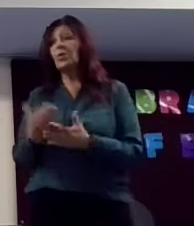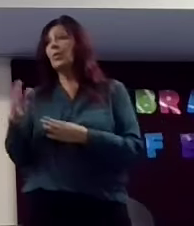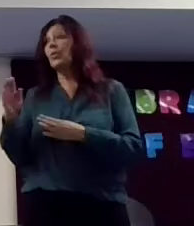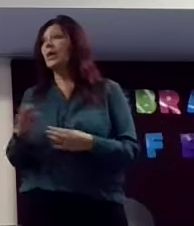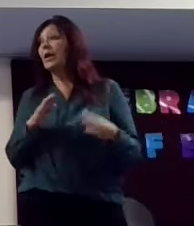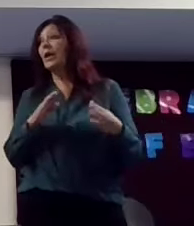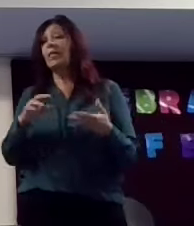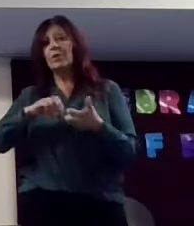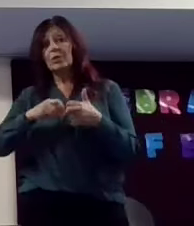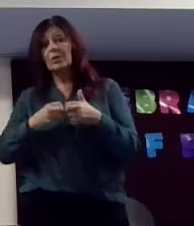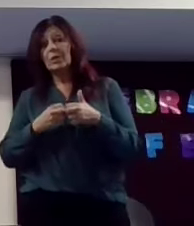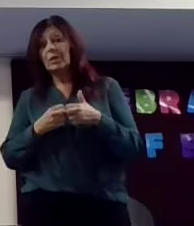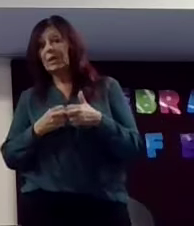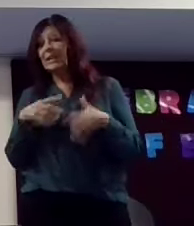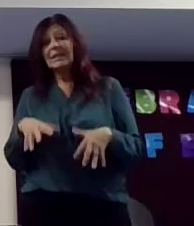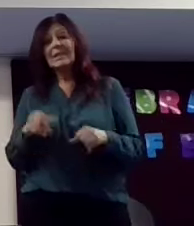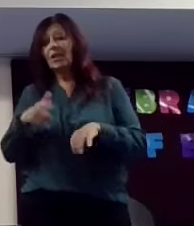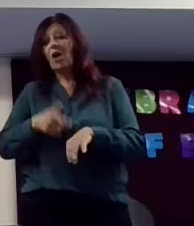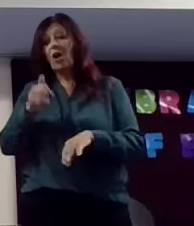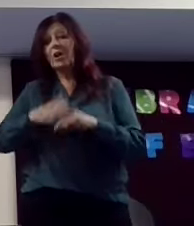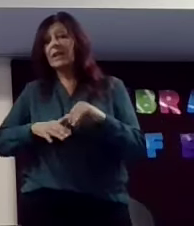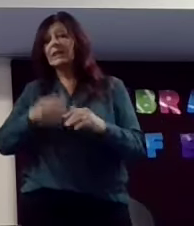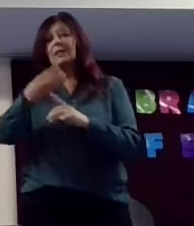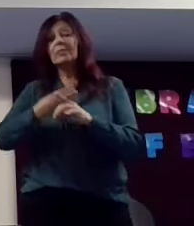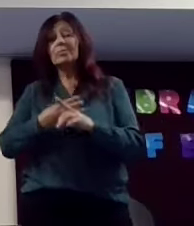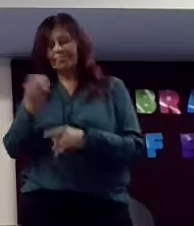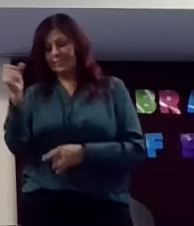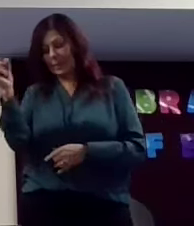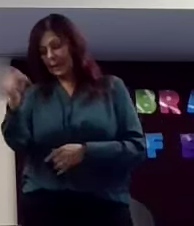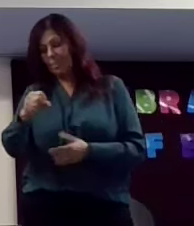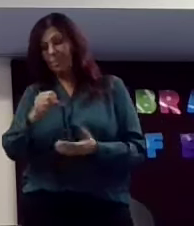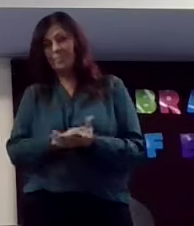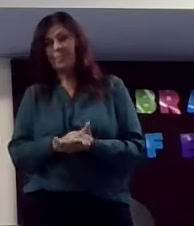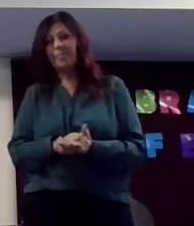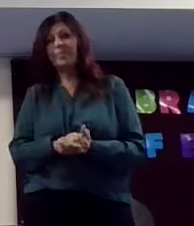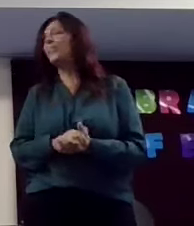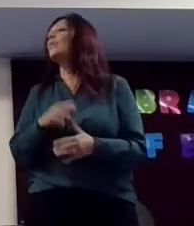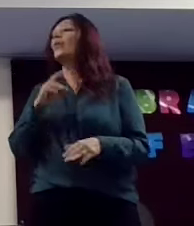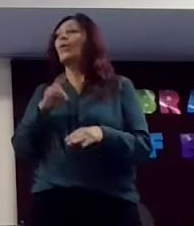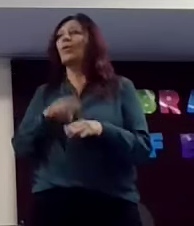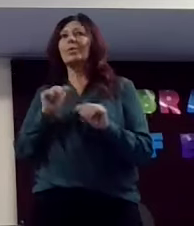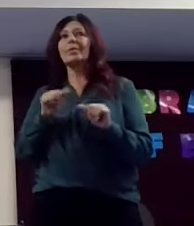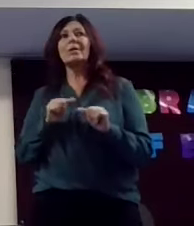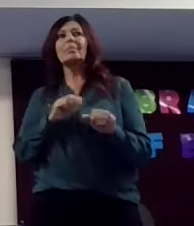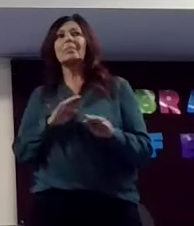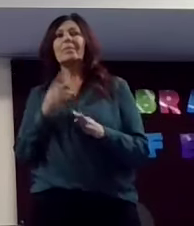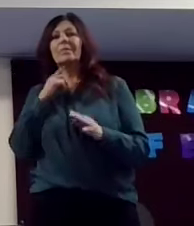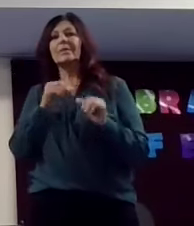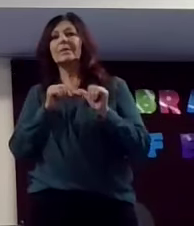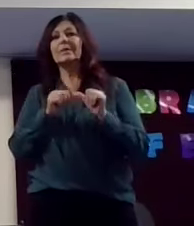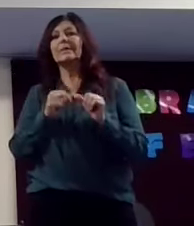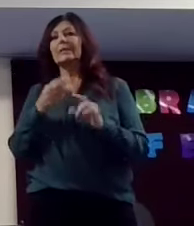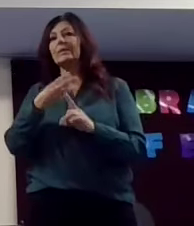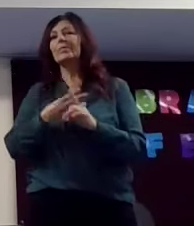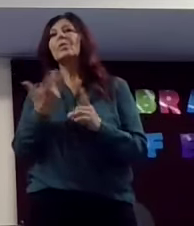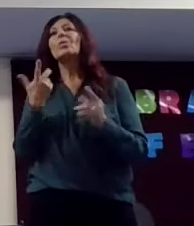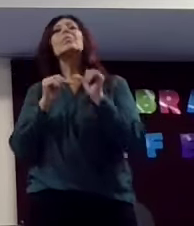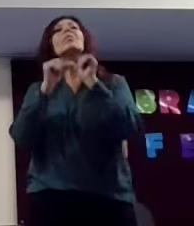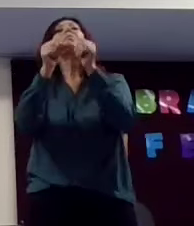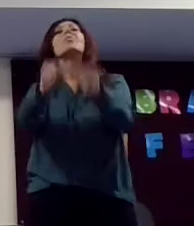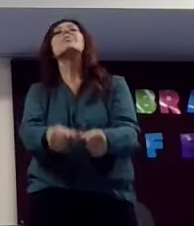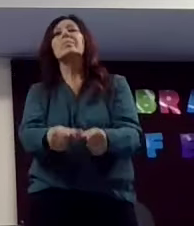behavioral problems, it takes longer than 6 months for 100%. Them to, of course I can be good for 6 months, but what you gonna do long term?